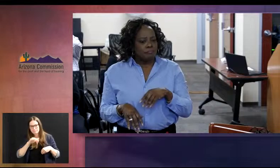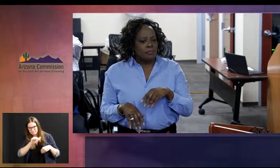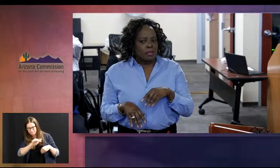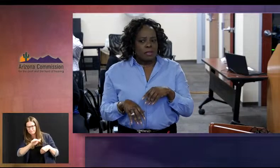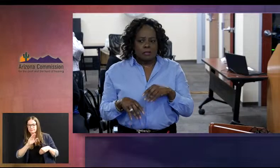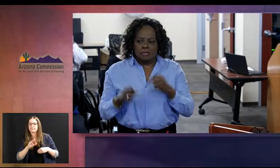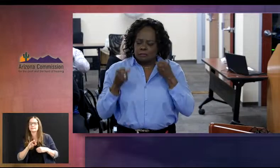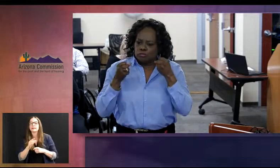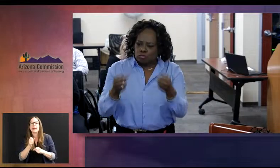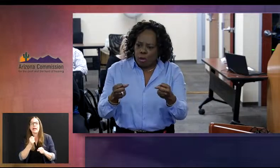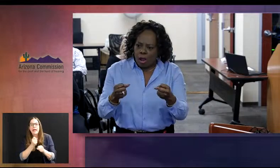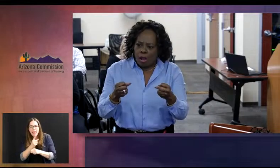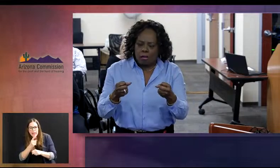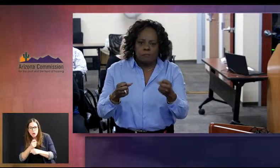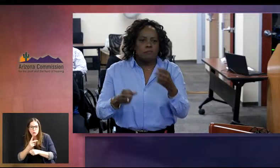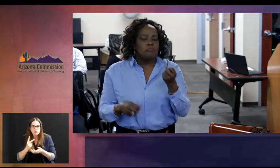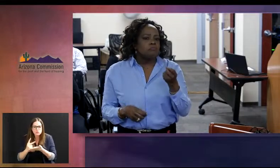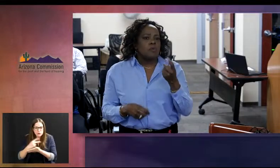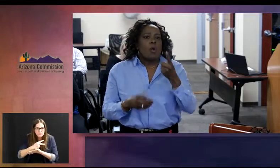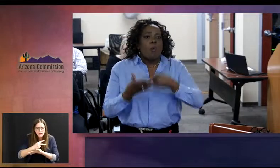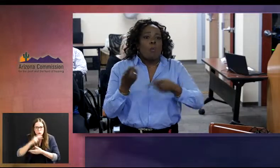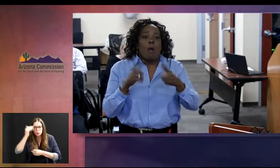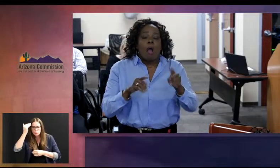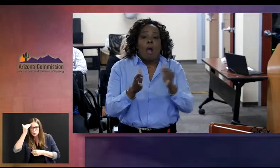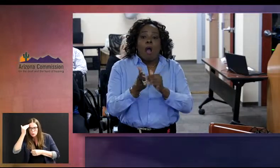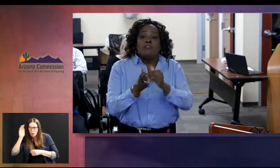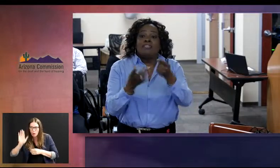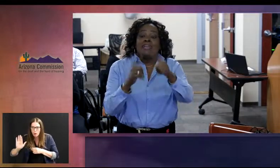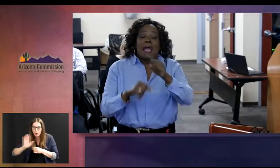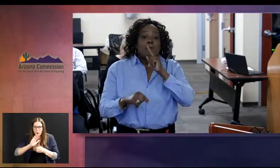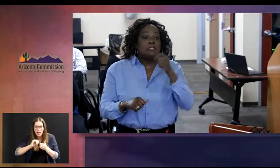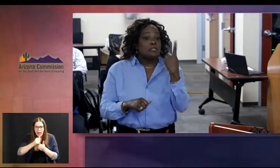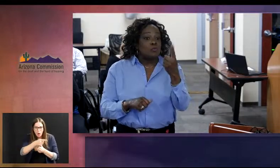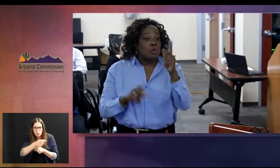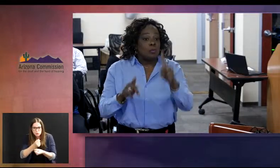hard of hearing, and deafblind communities to be stronger.